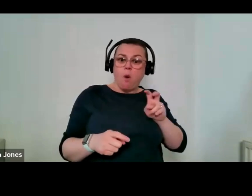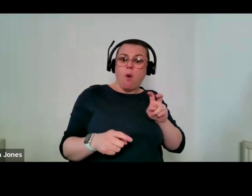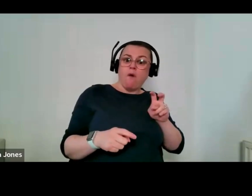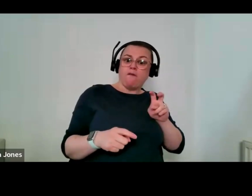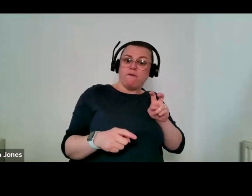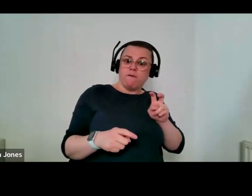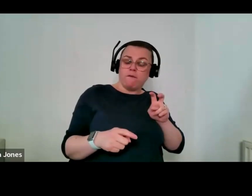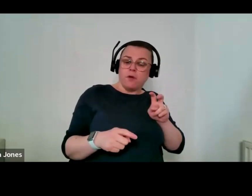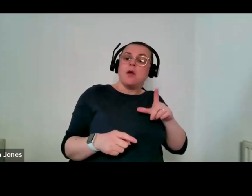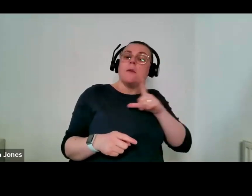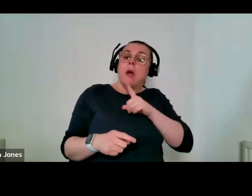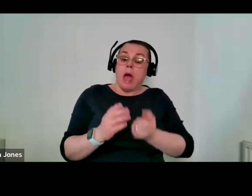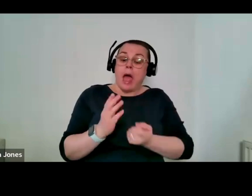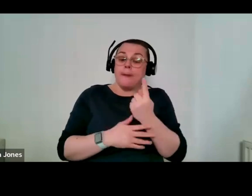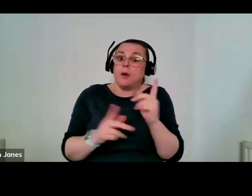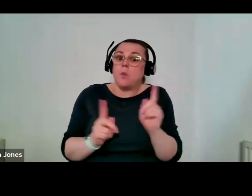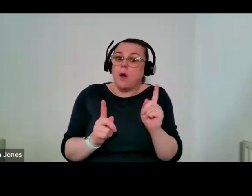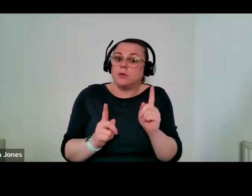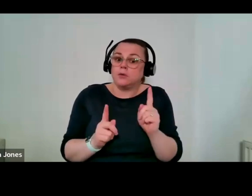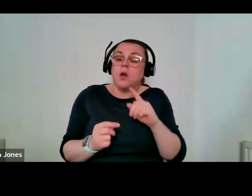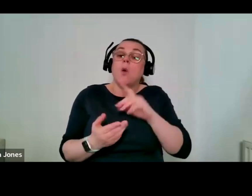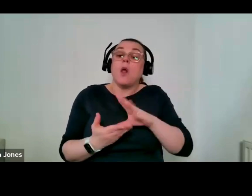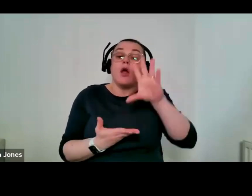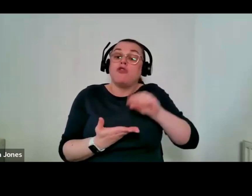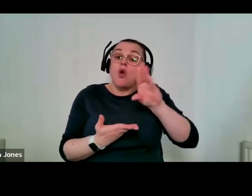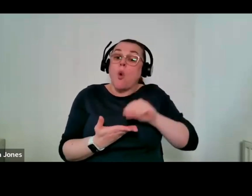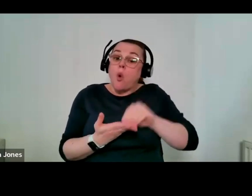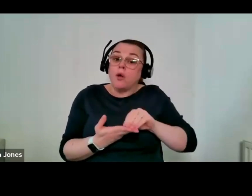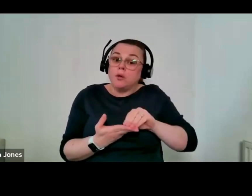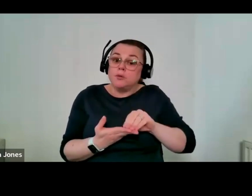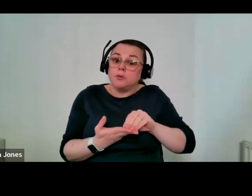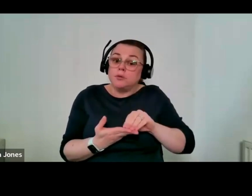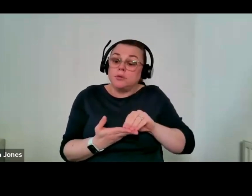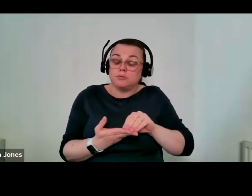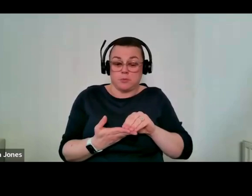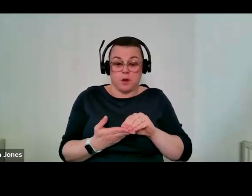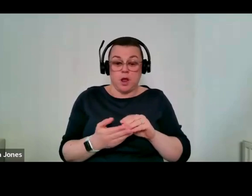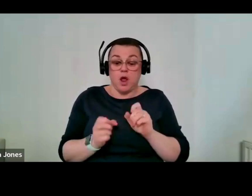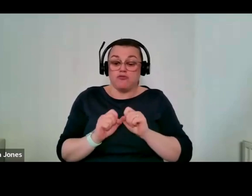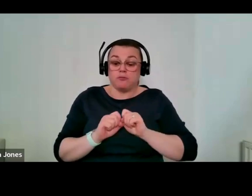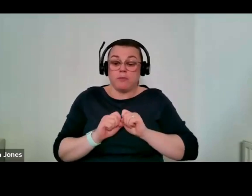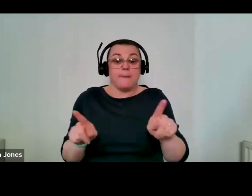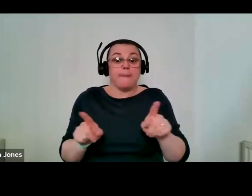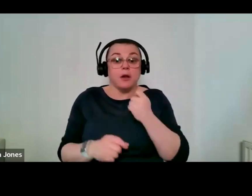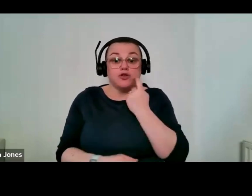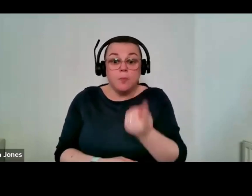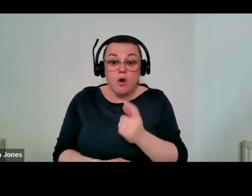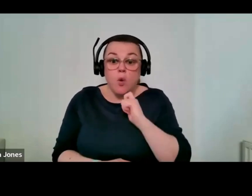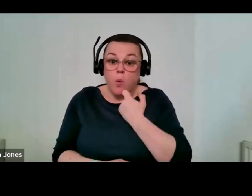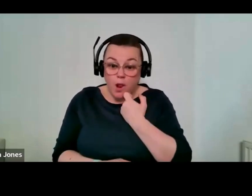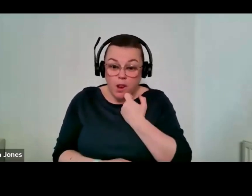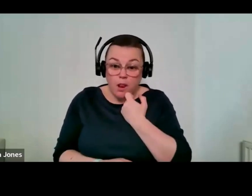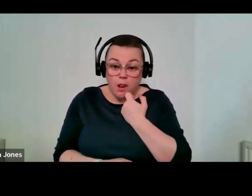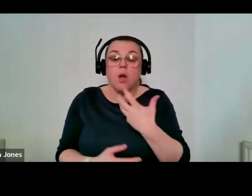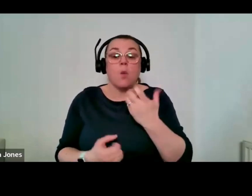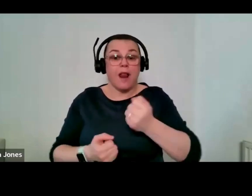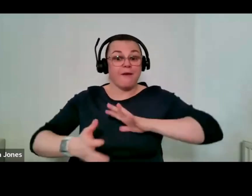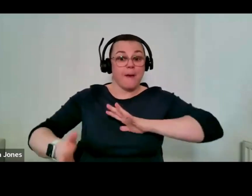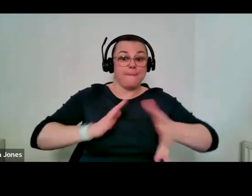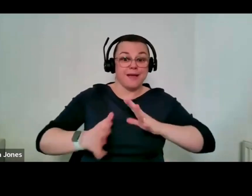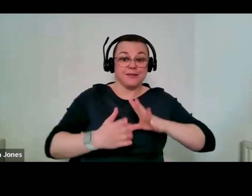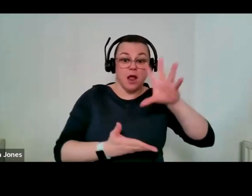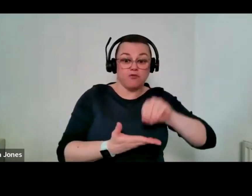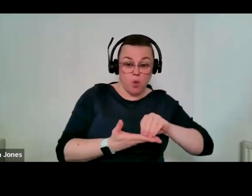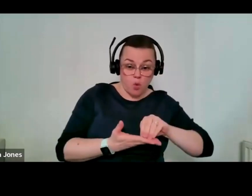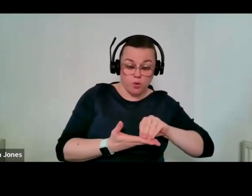webinar, because we will be sharing the recording of today's session in the follow-up email tomorrow, and we will include both the BSL